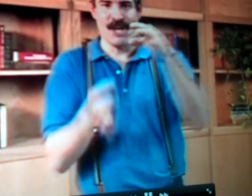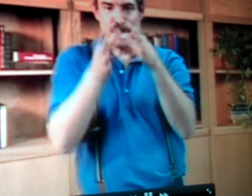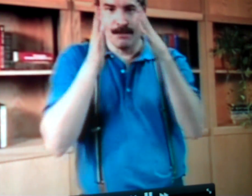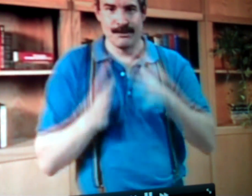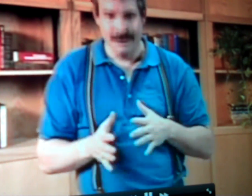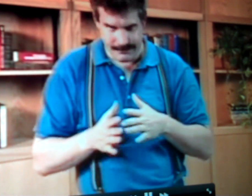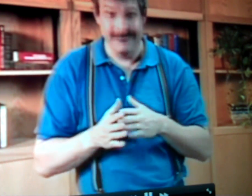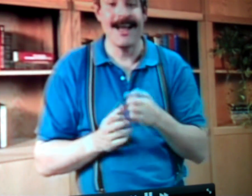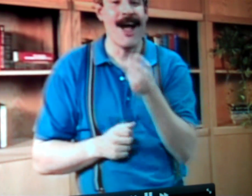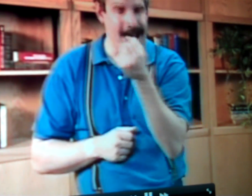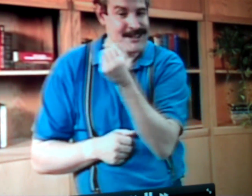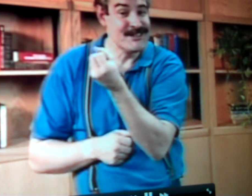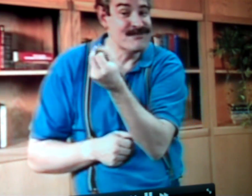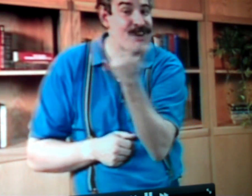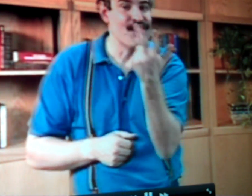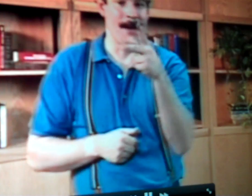I advertised in the college newspaper for